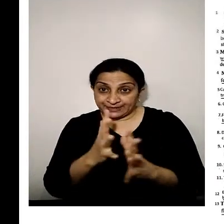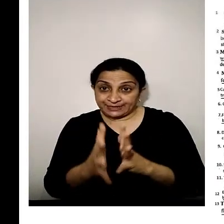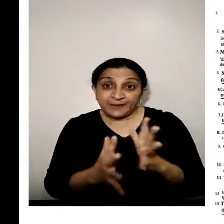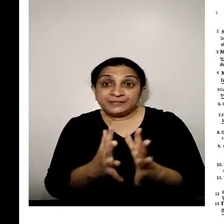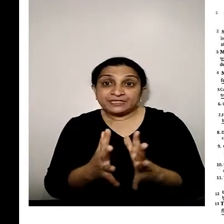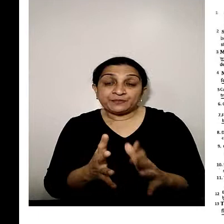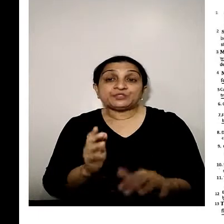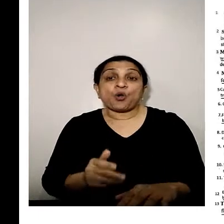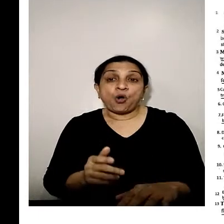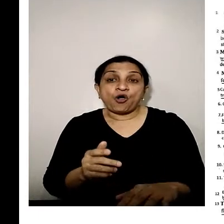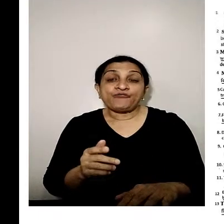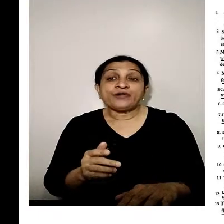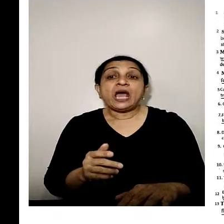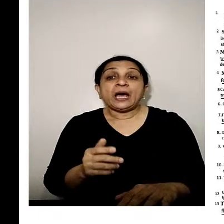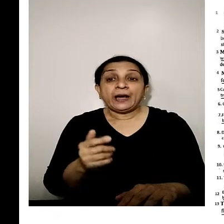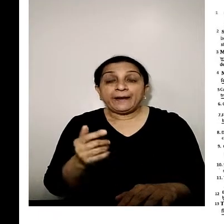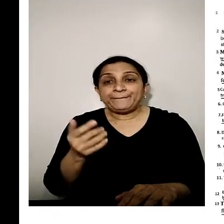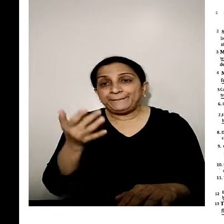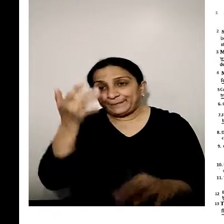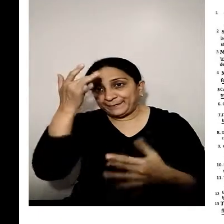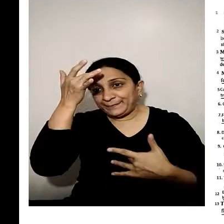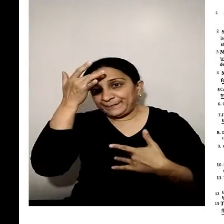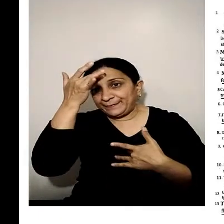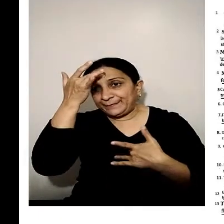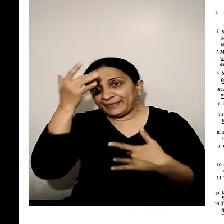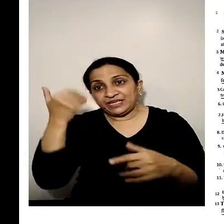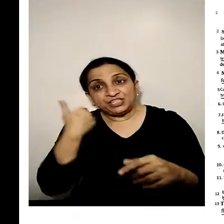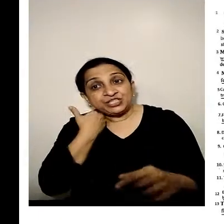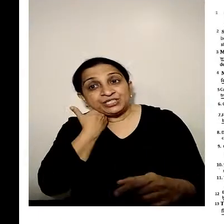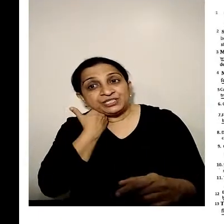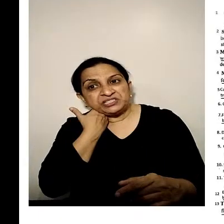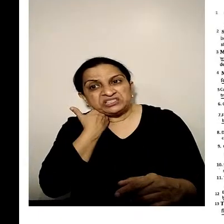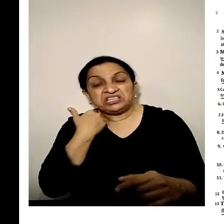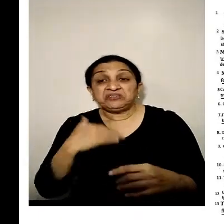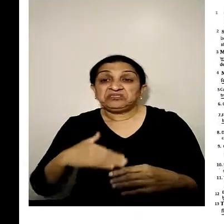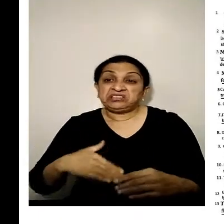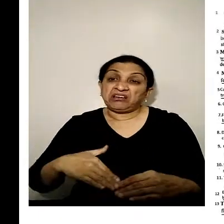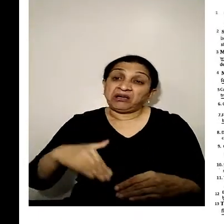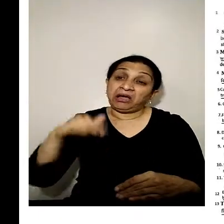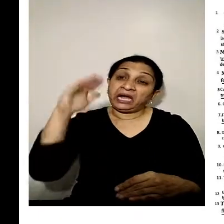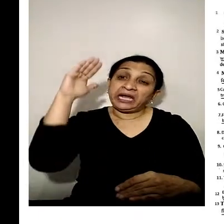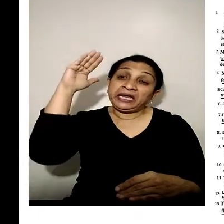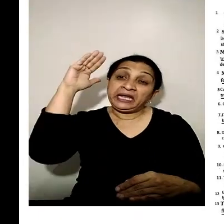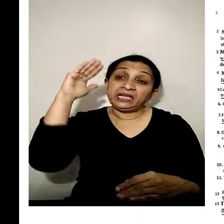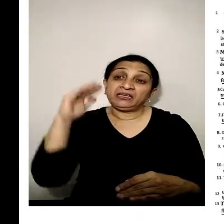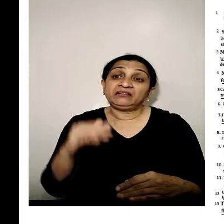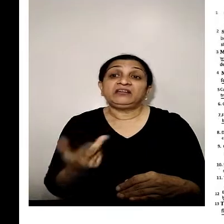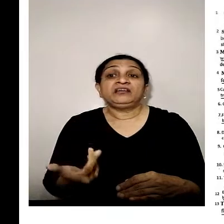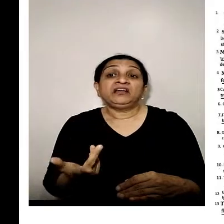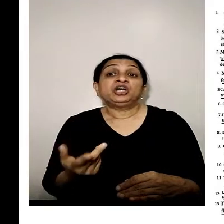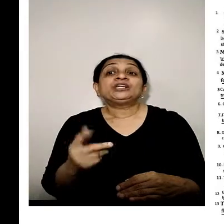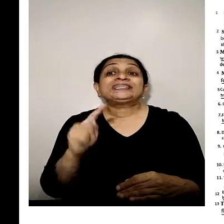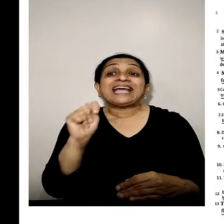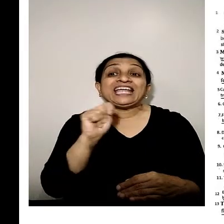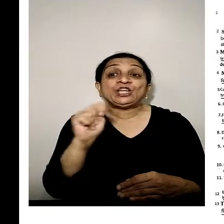The symptoms of a patient with high